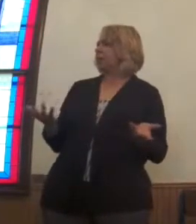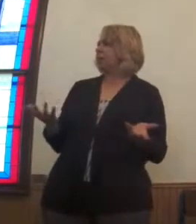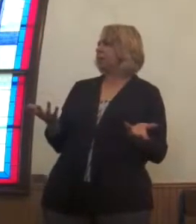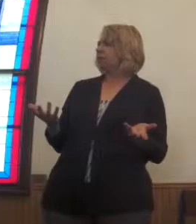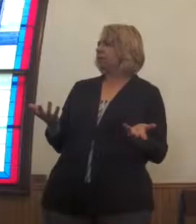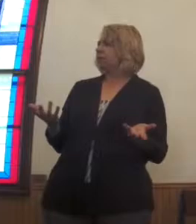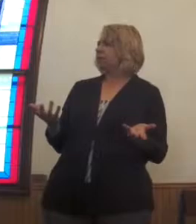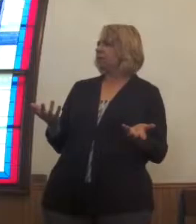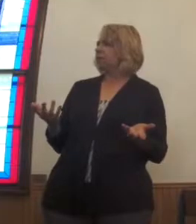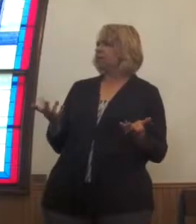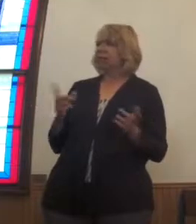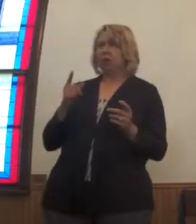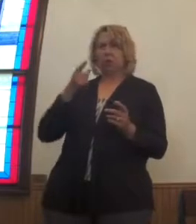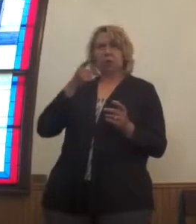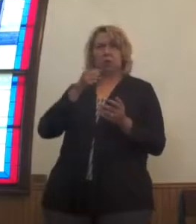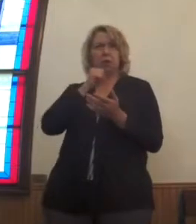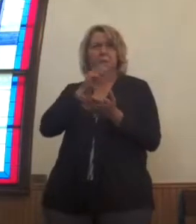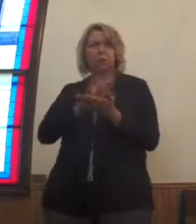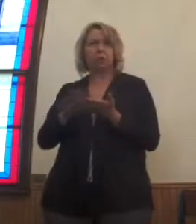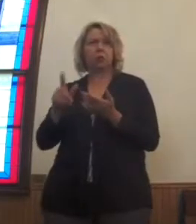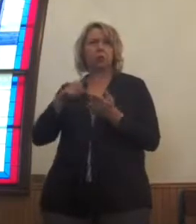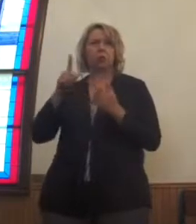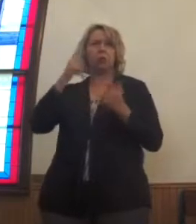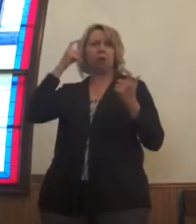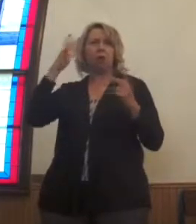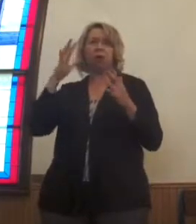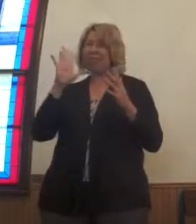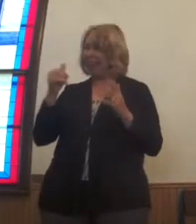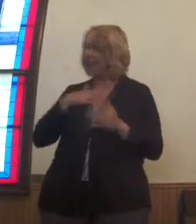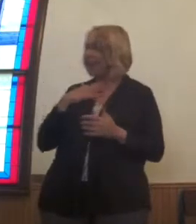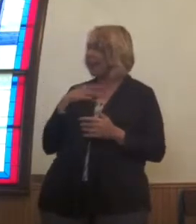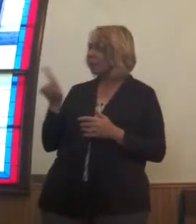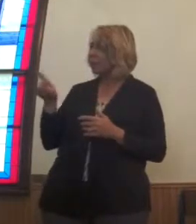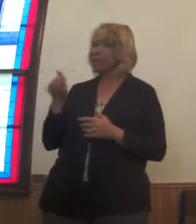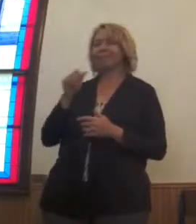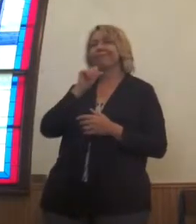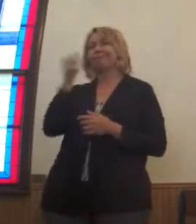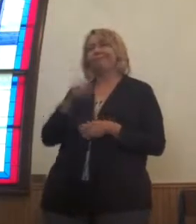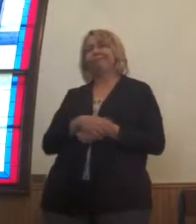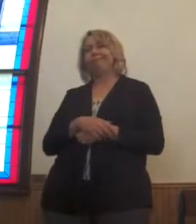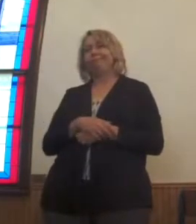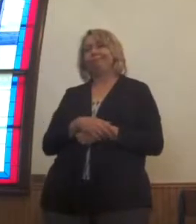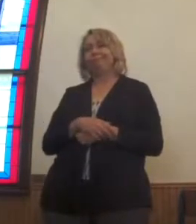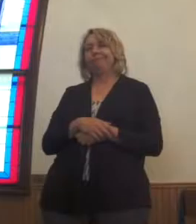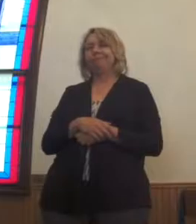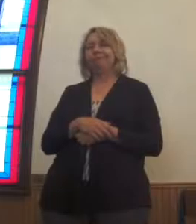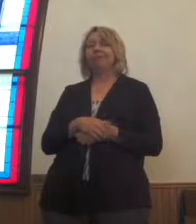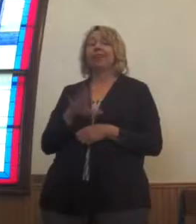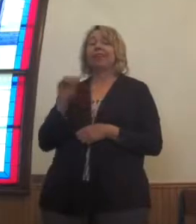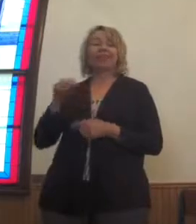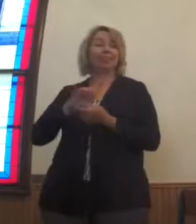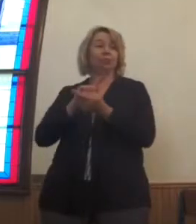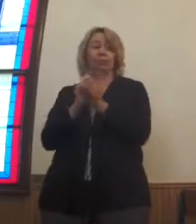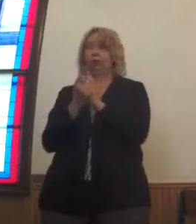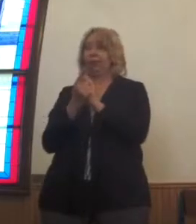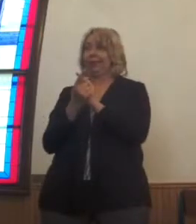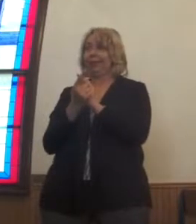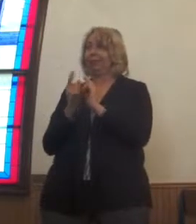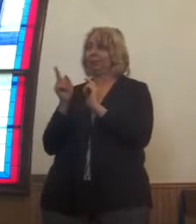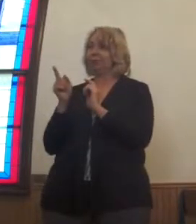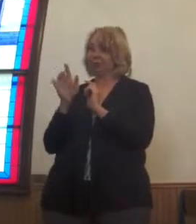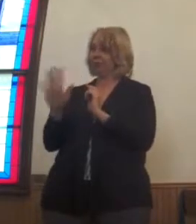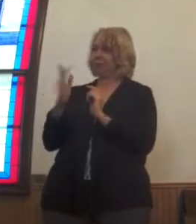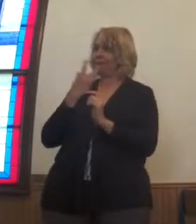So again, we're looking at these through the eyes of the Message, which is one of my favorite translations, and I think, as Jane and Camille said last night, was one of